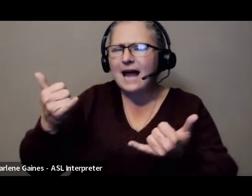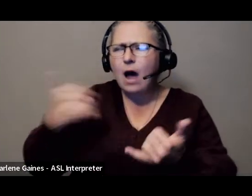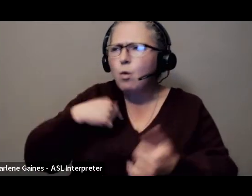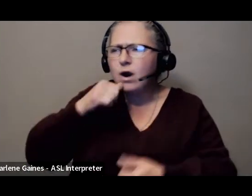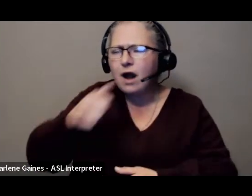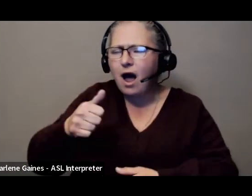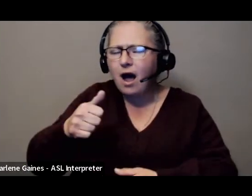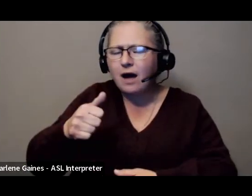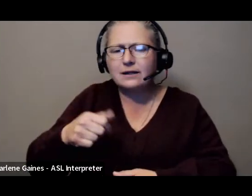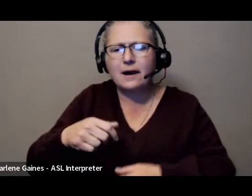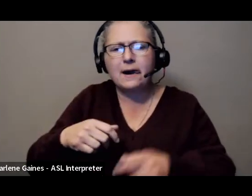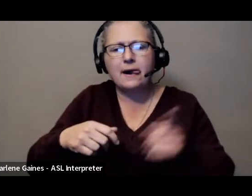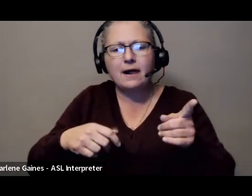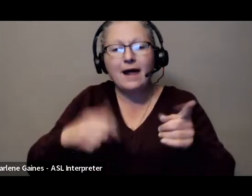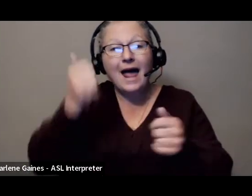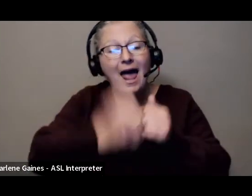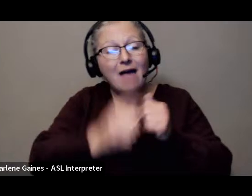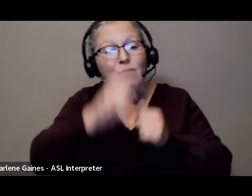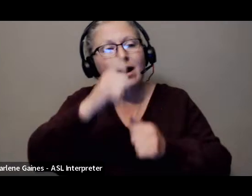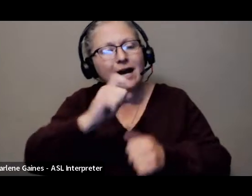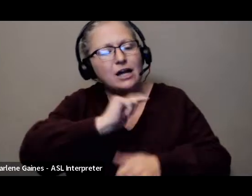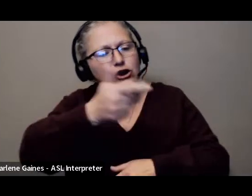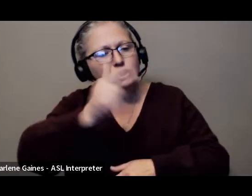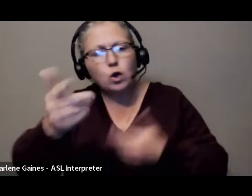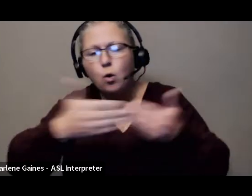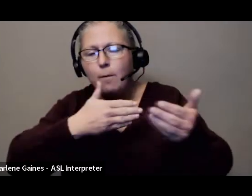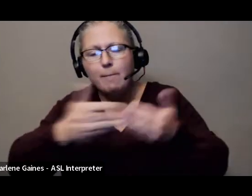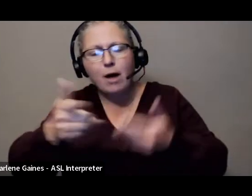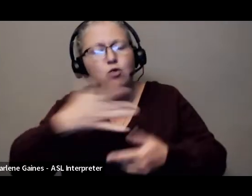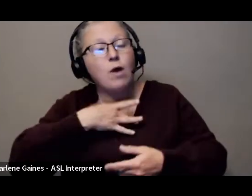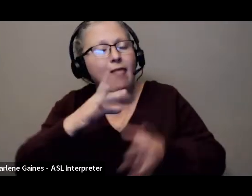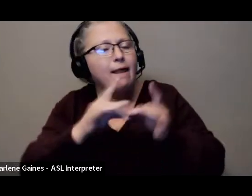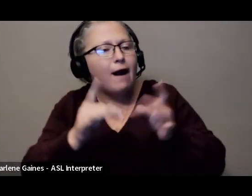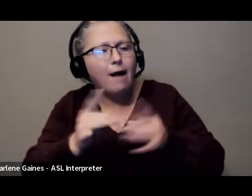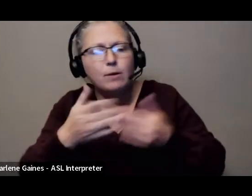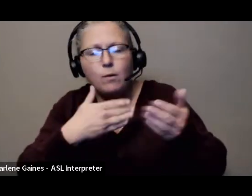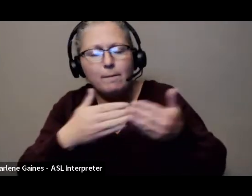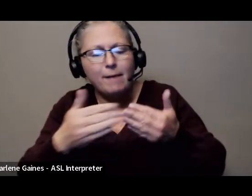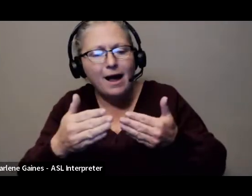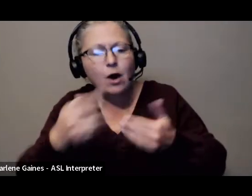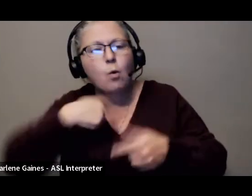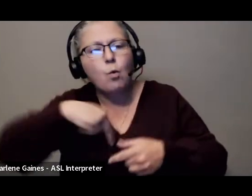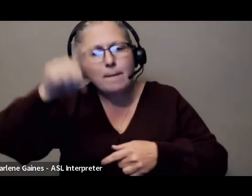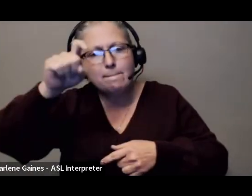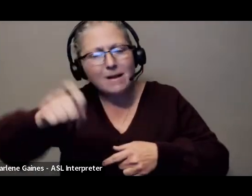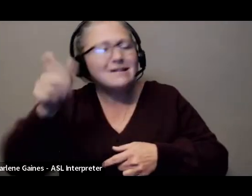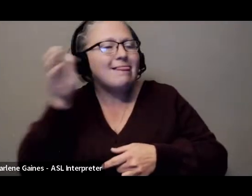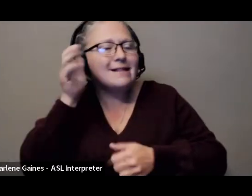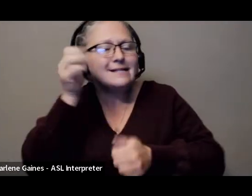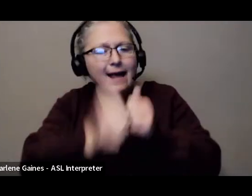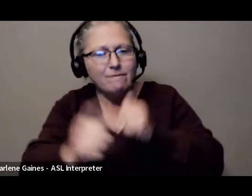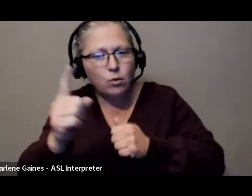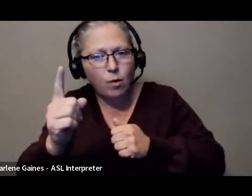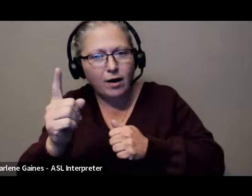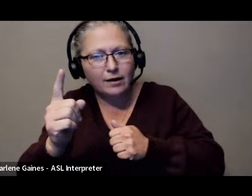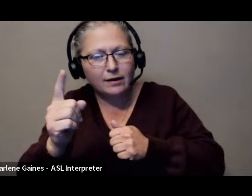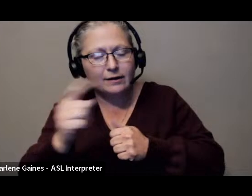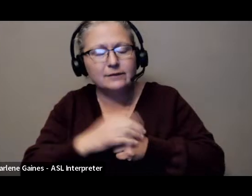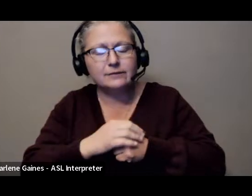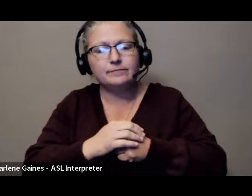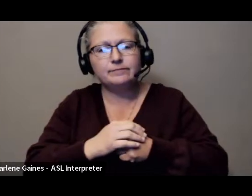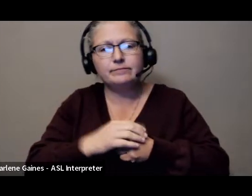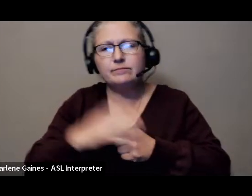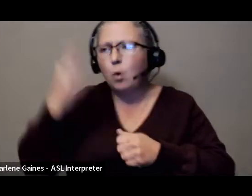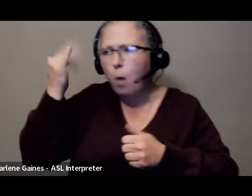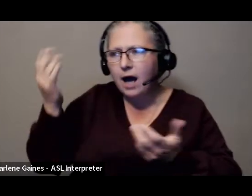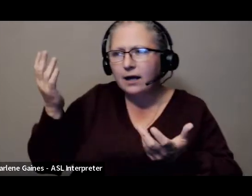But everybody needs a turn, whether we like the comment or not. We have to listen to everyone.